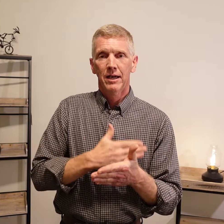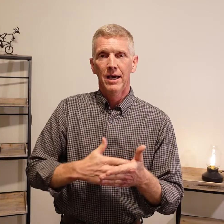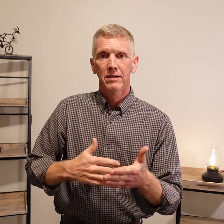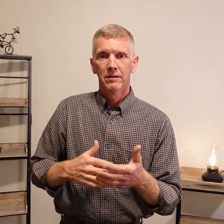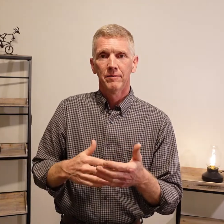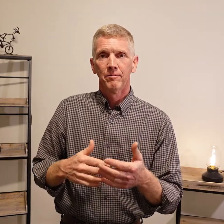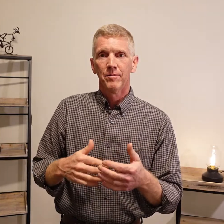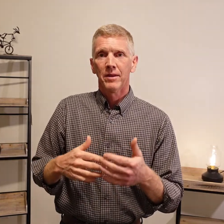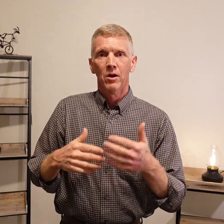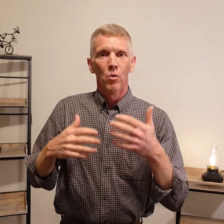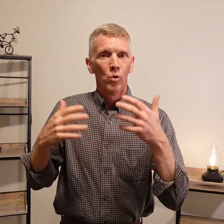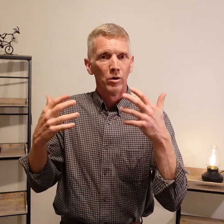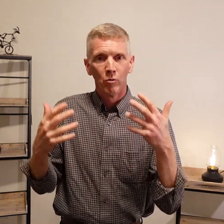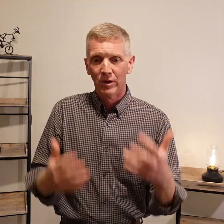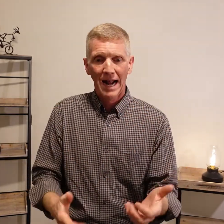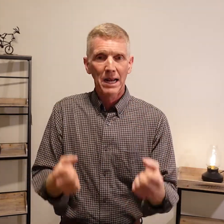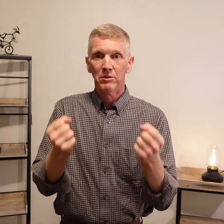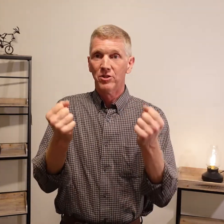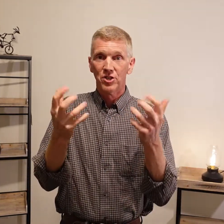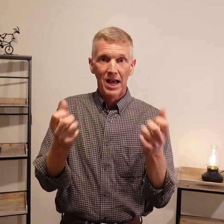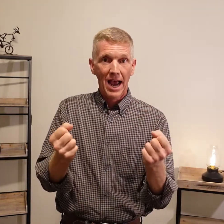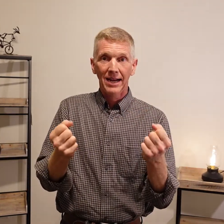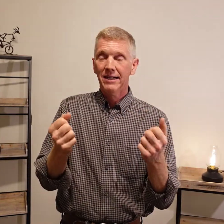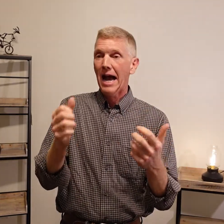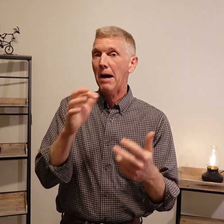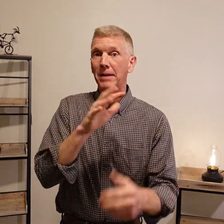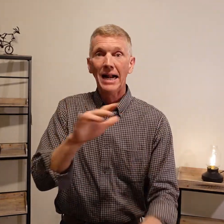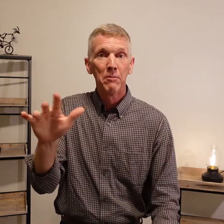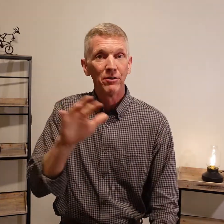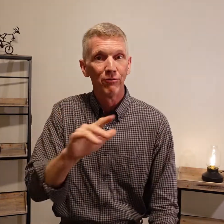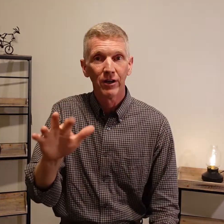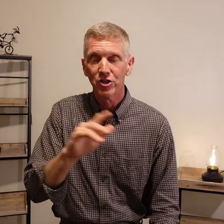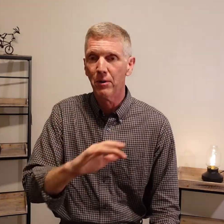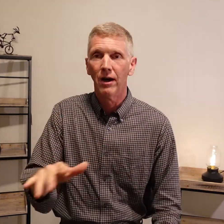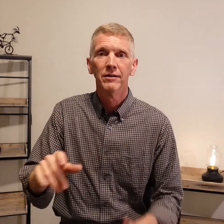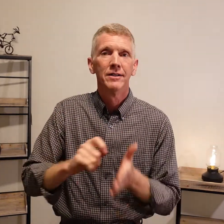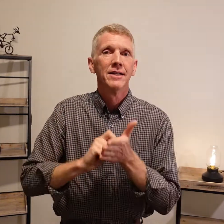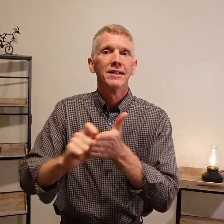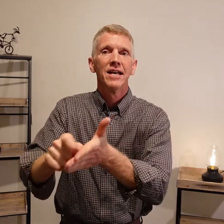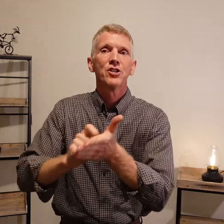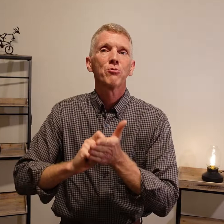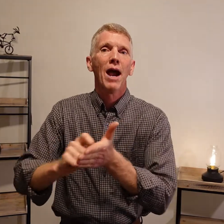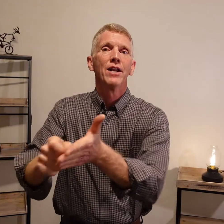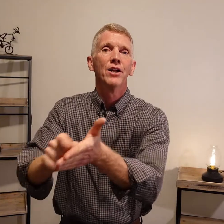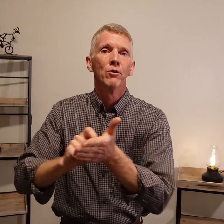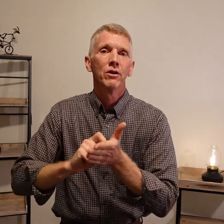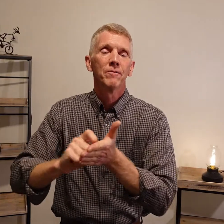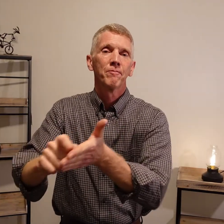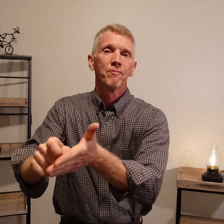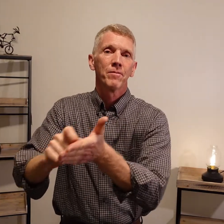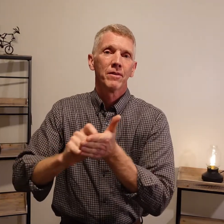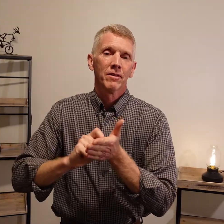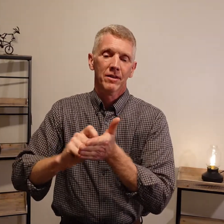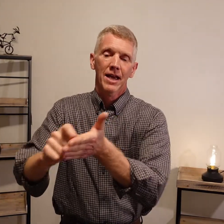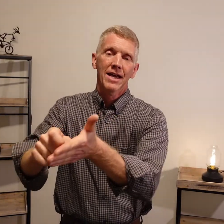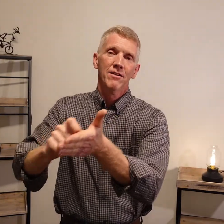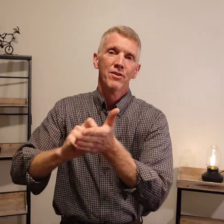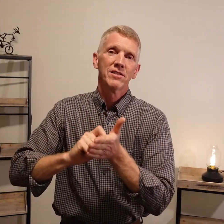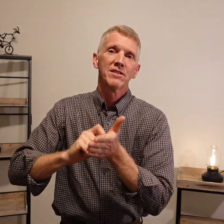Okay? We're not able to sign. I'm not able to fingerspell. Let's just write a note. Okay? This is a